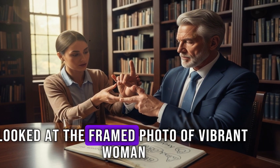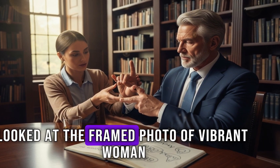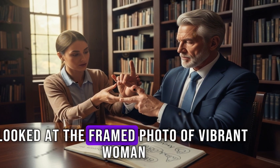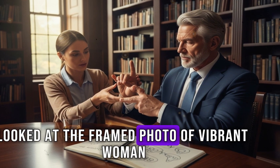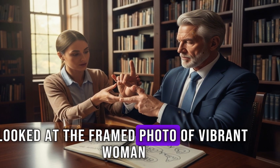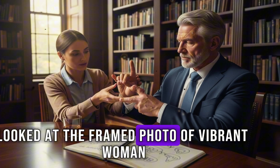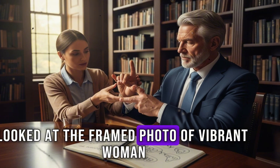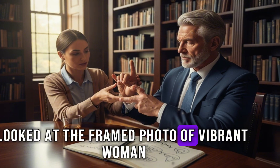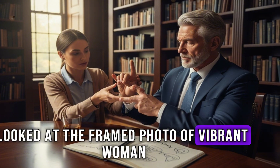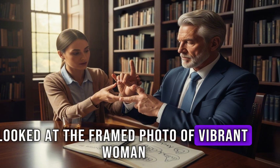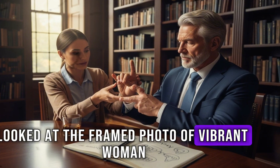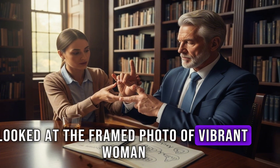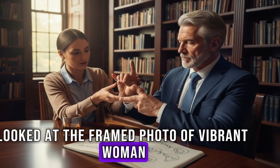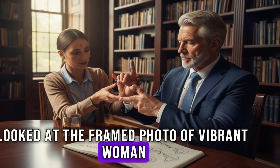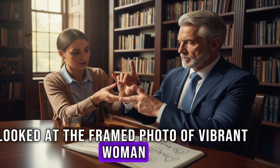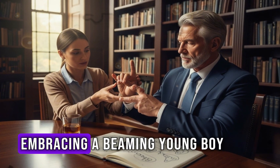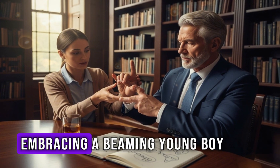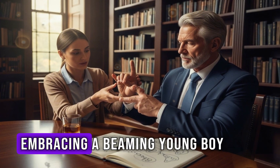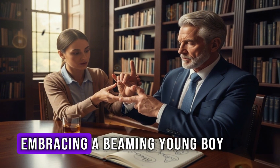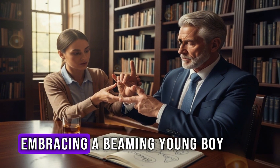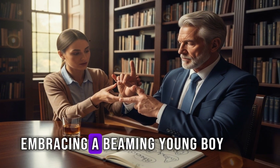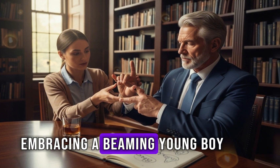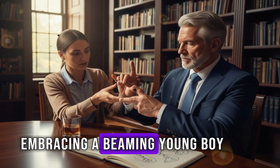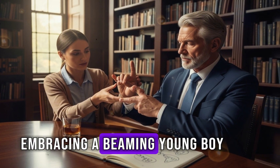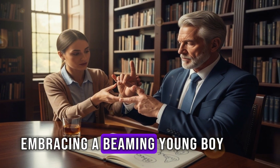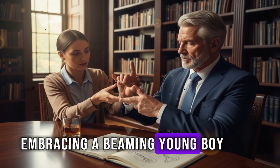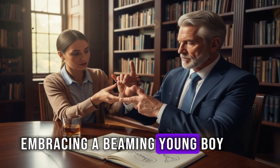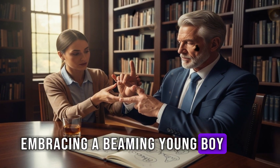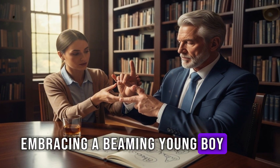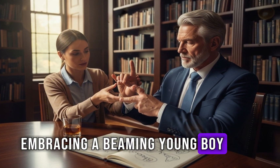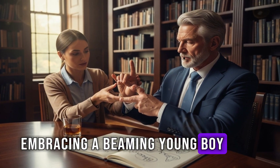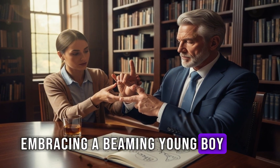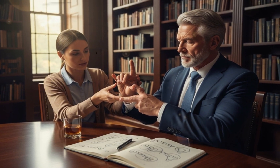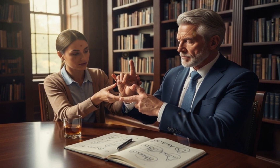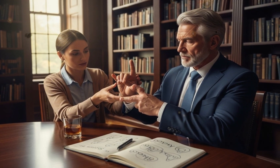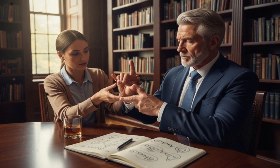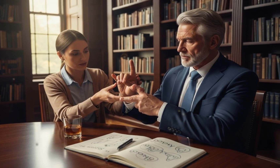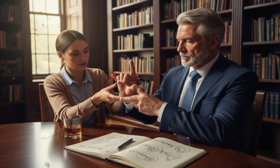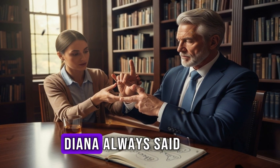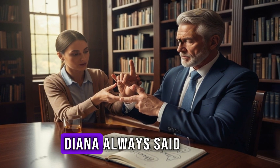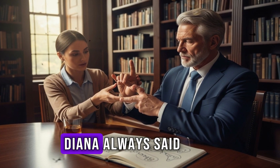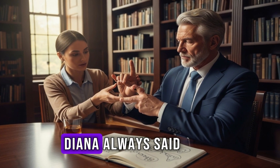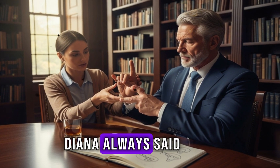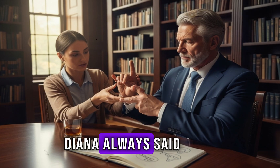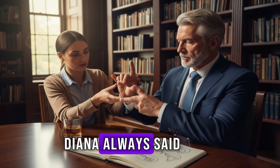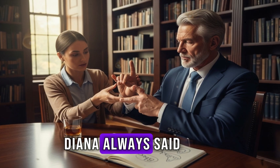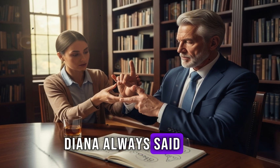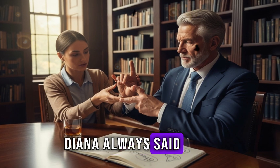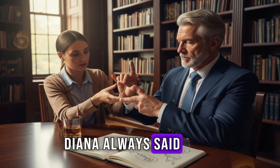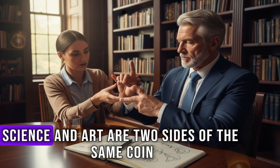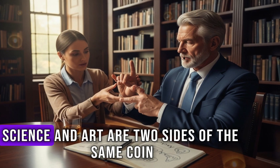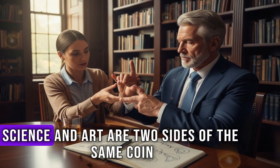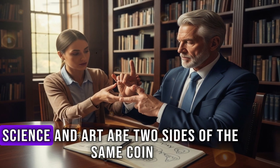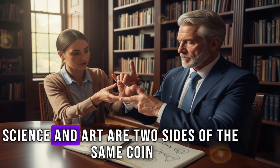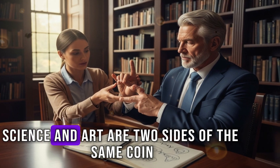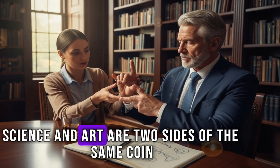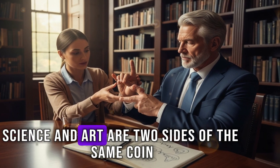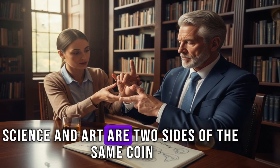framed photo of a vibrant woman embracing a beaming young boy. "Diana always said science and art are